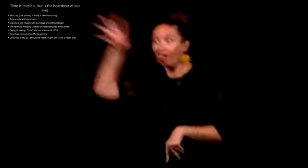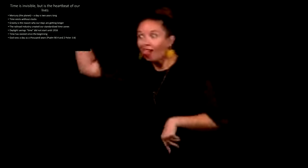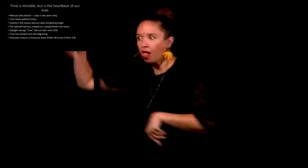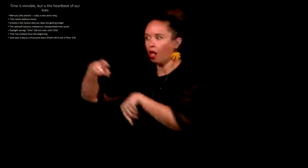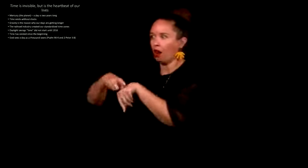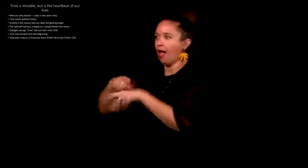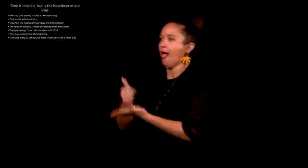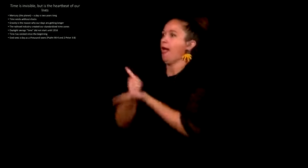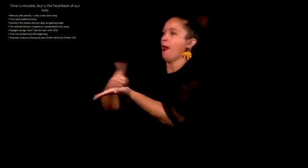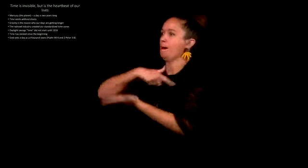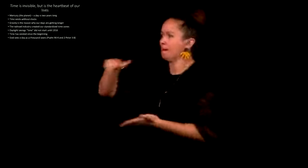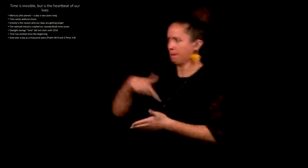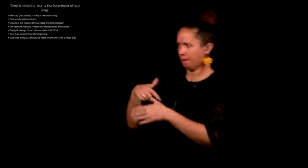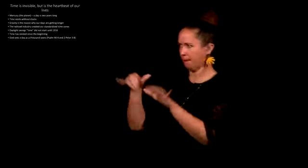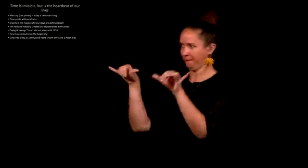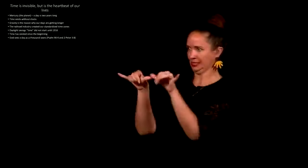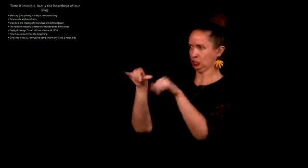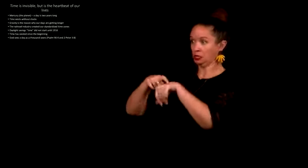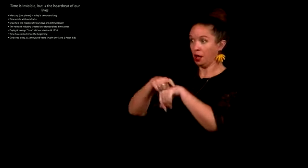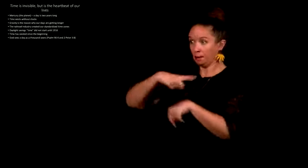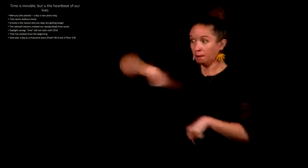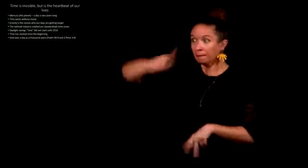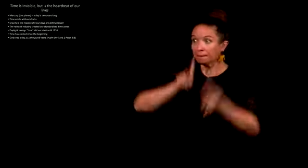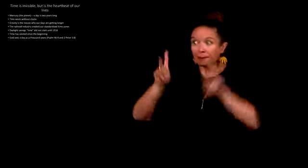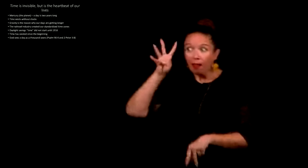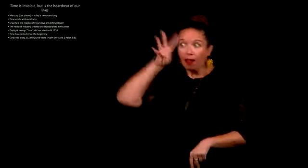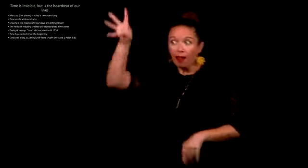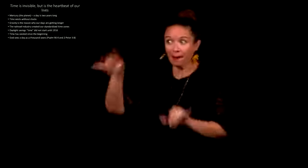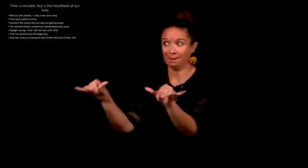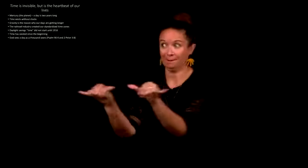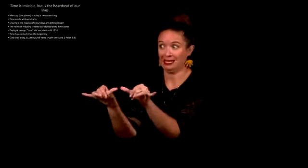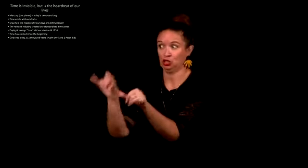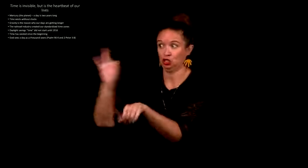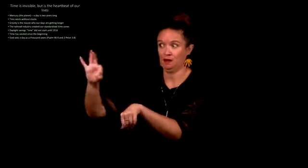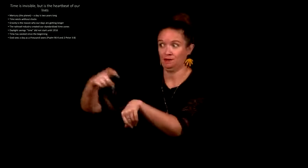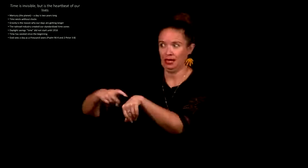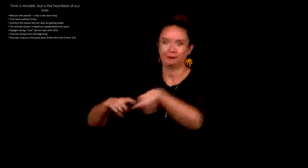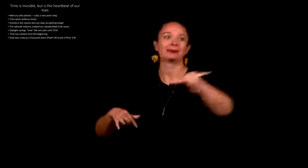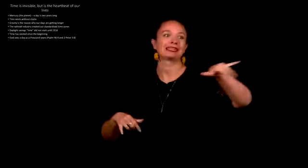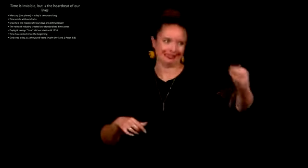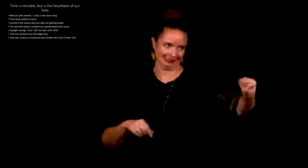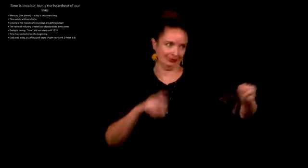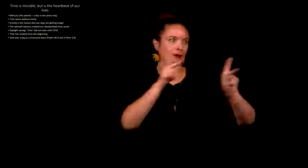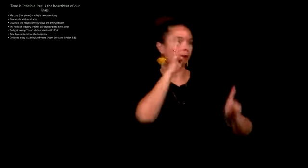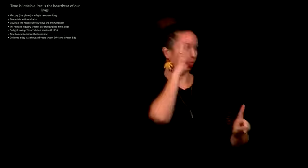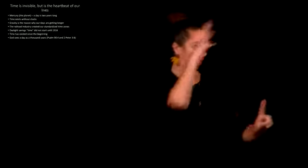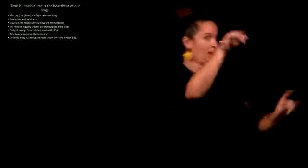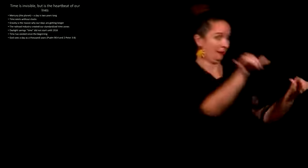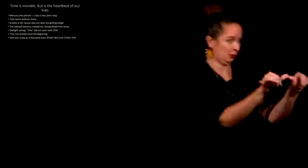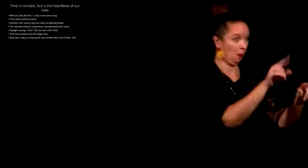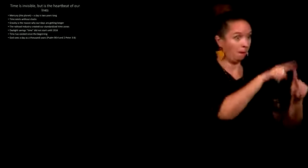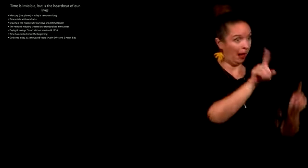you time. People invented this to help us measure time. It's the measurement of time. So yes,